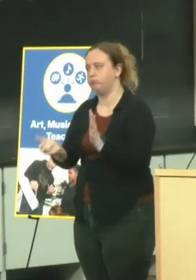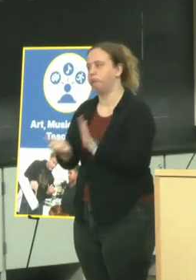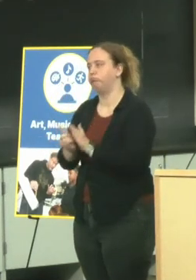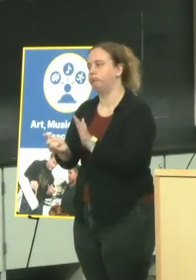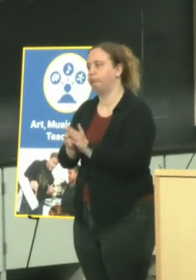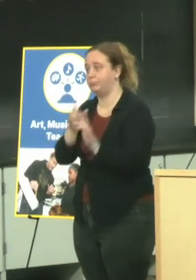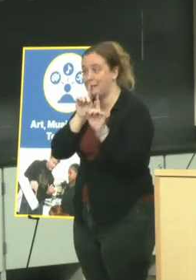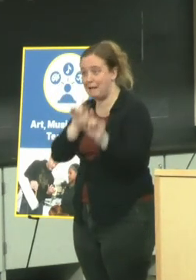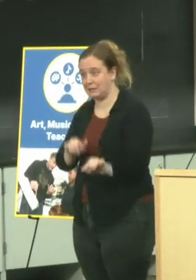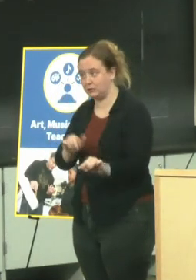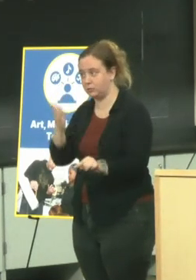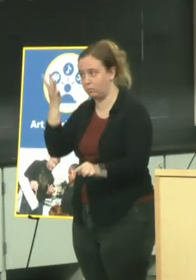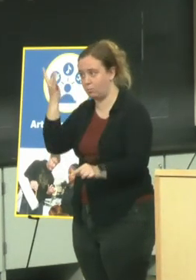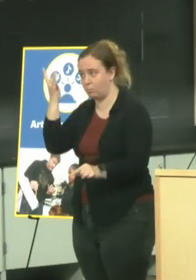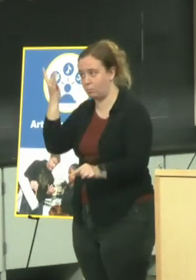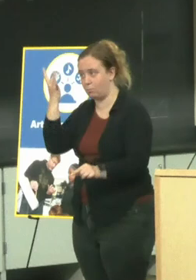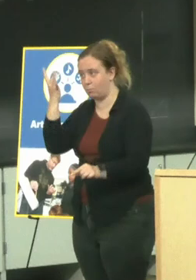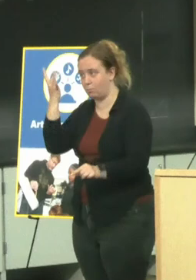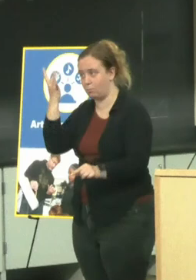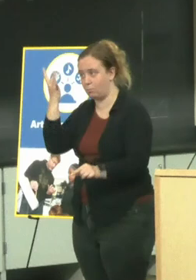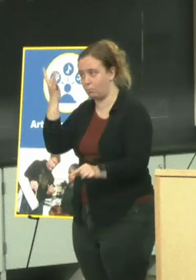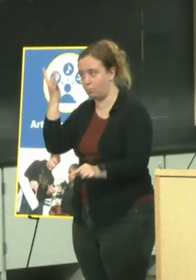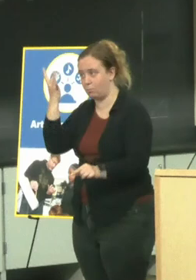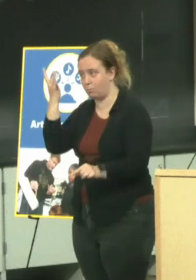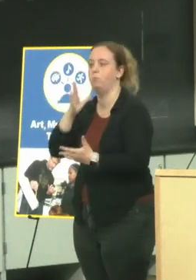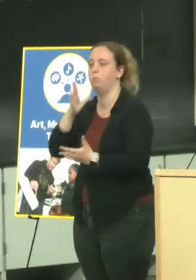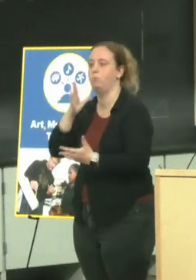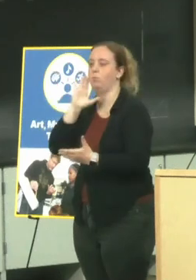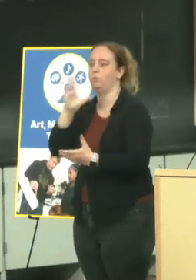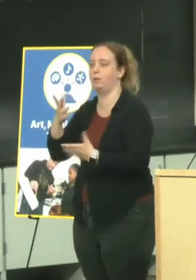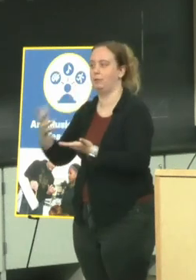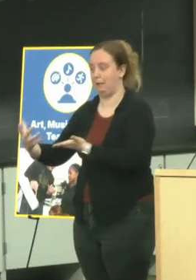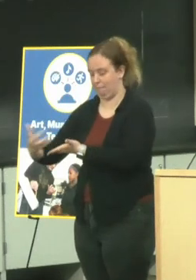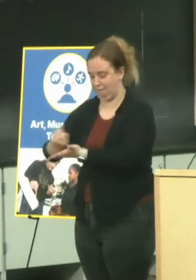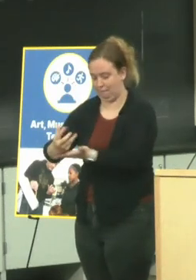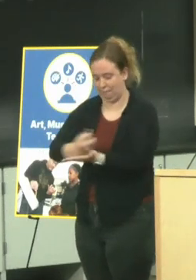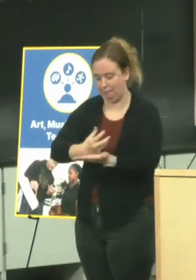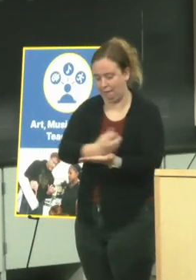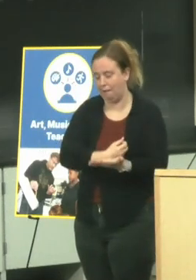those collected, and we will add those again to our FAQ.